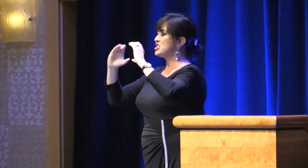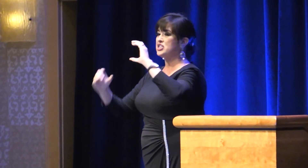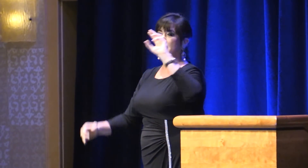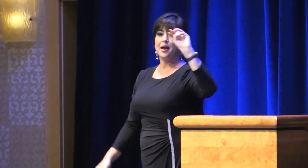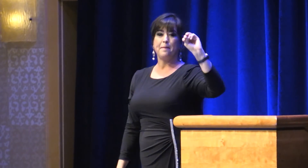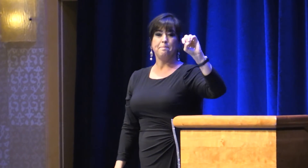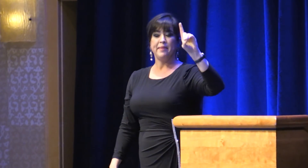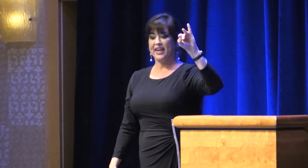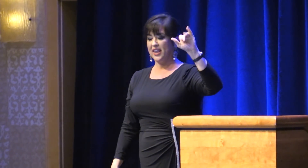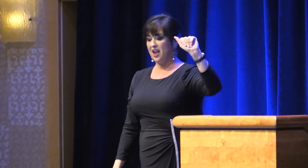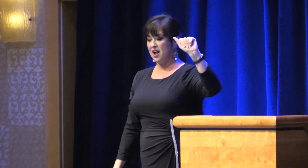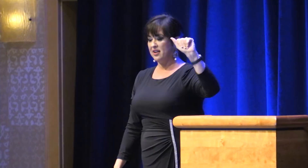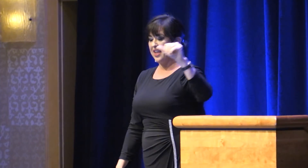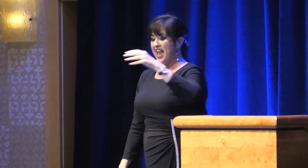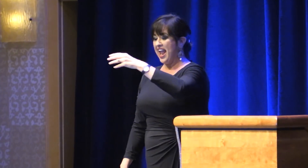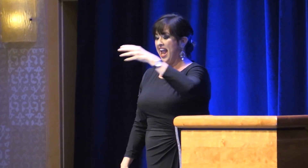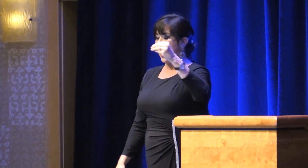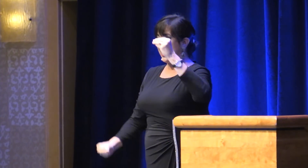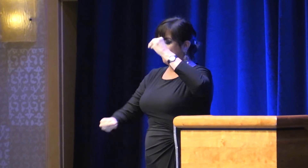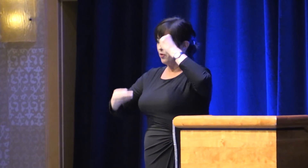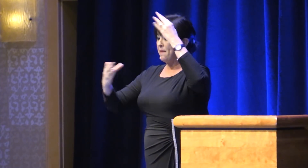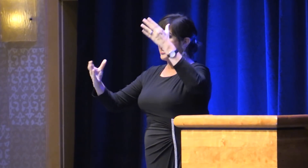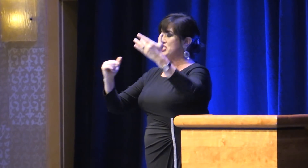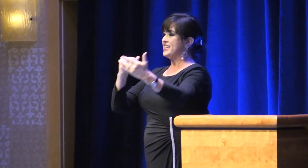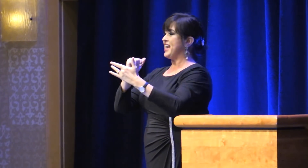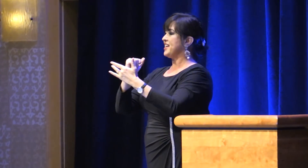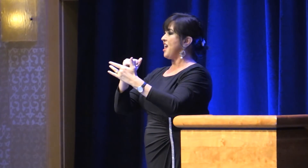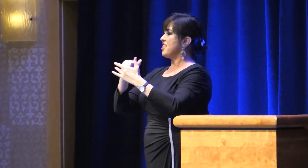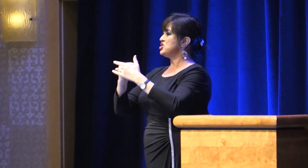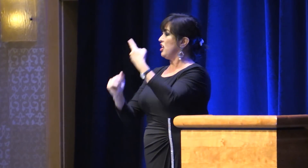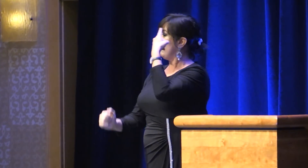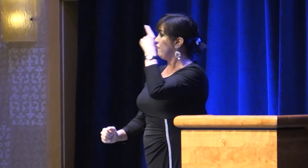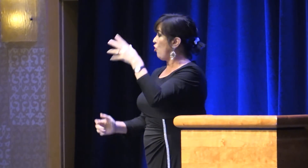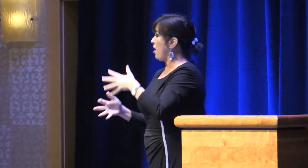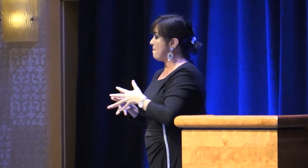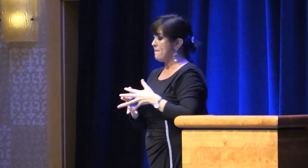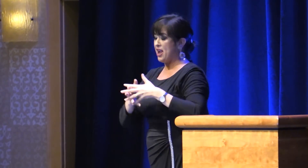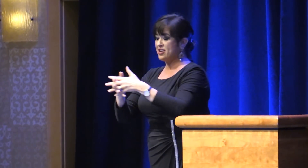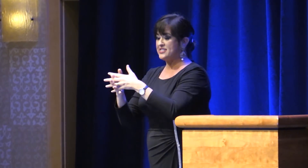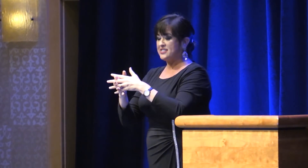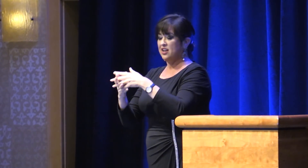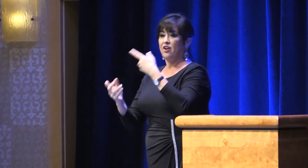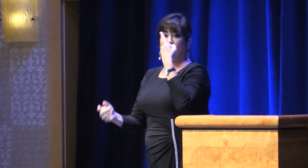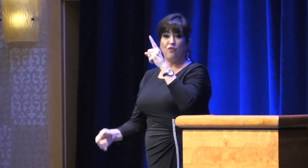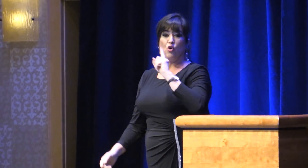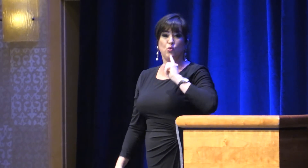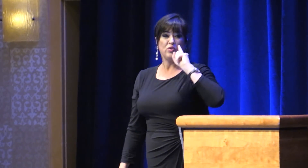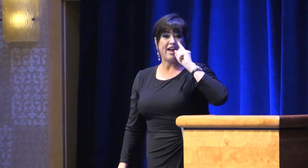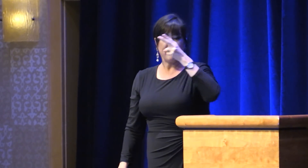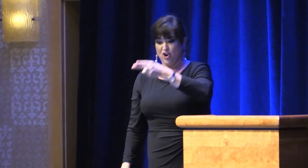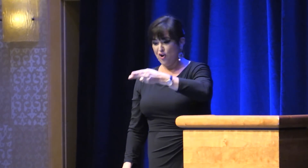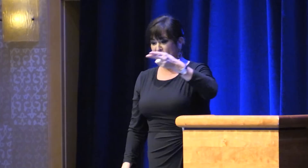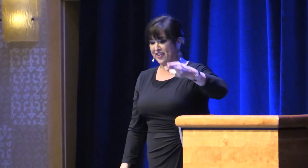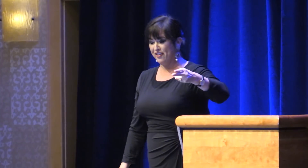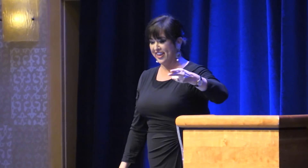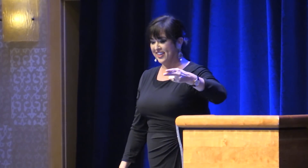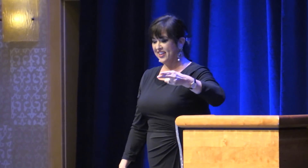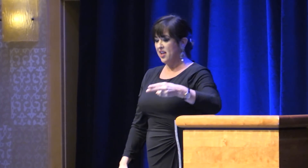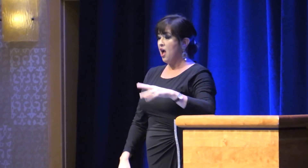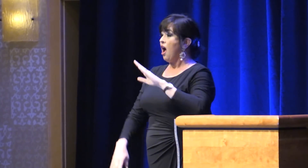achieving equal access to telecommunications, media, and information technologies for Americans who are